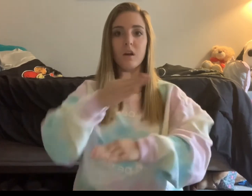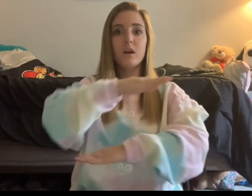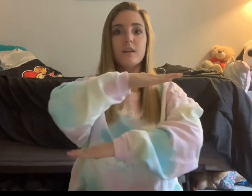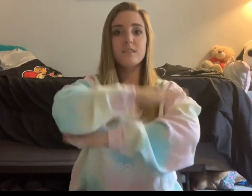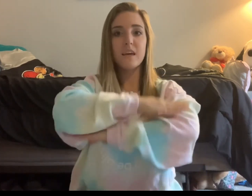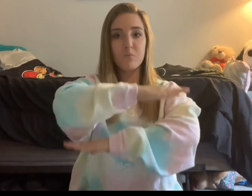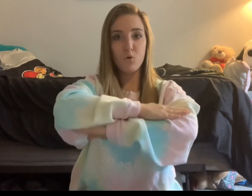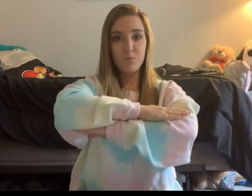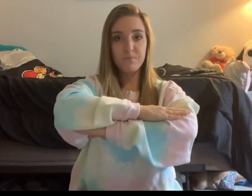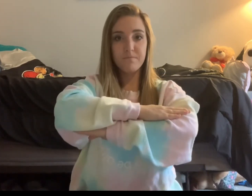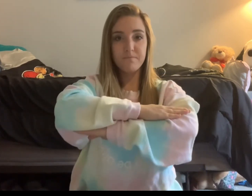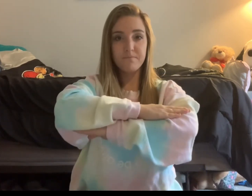Table,